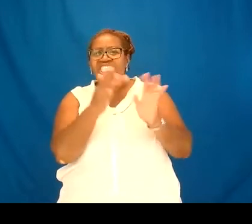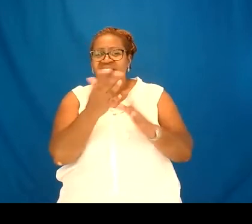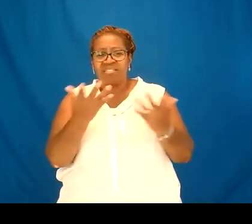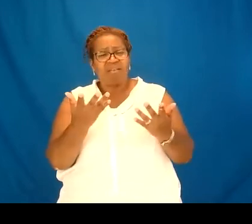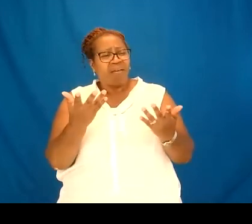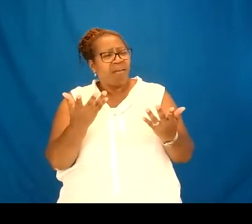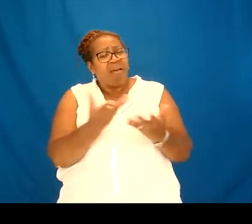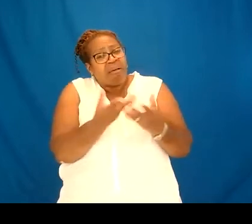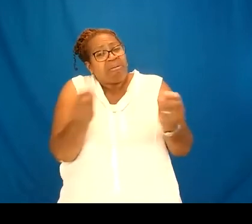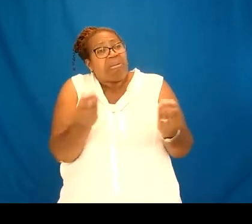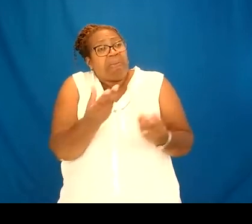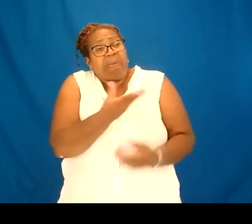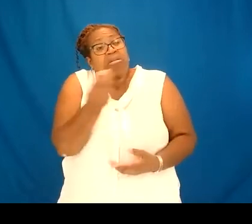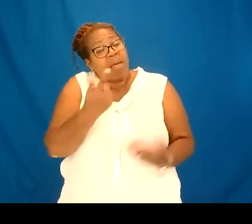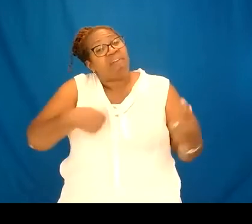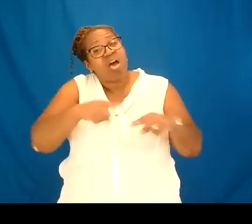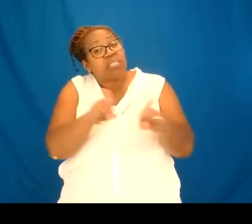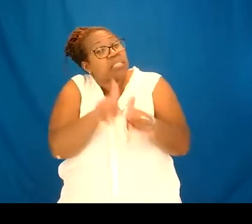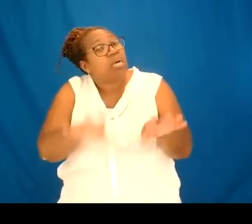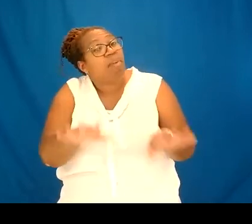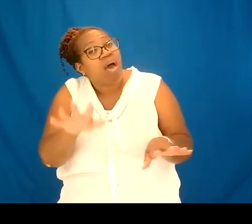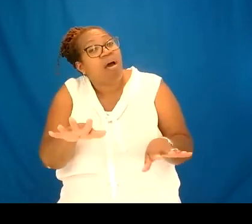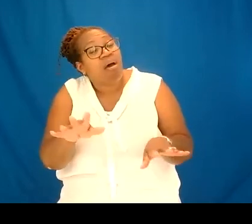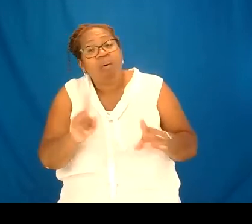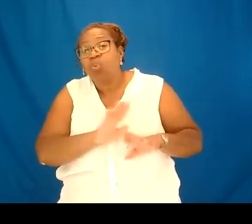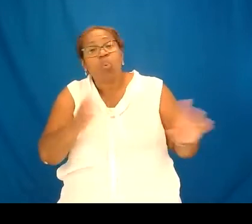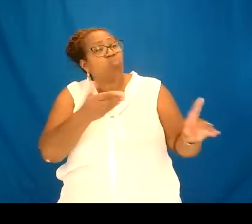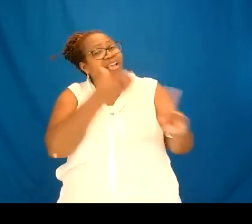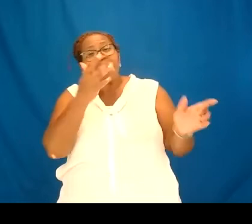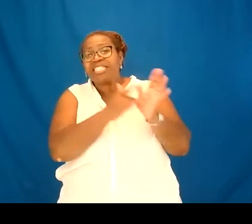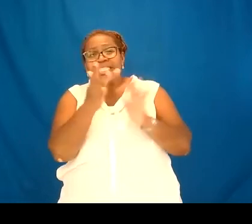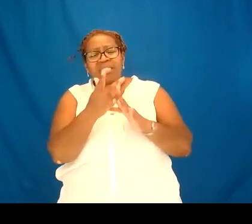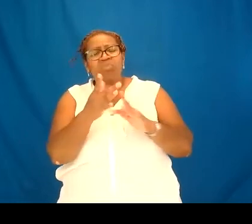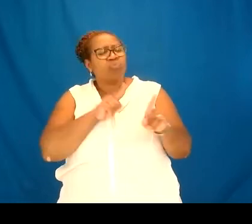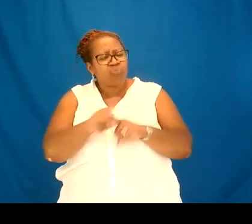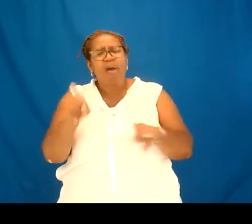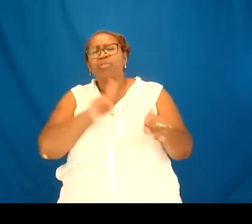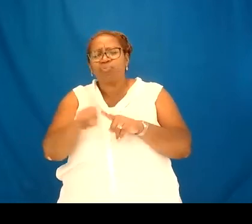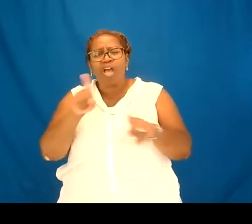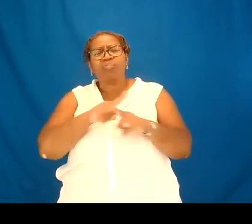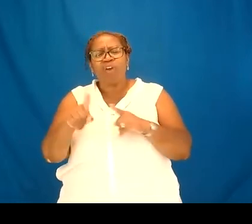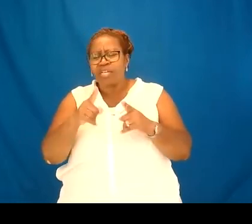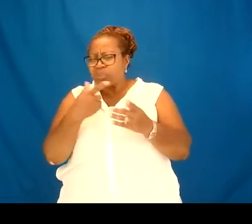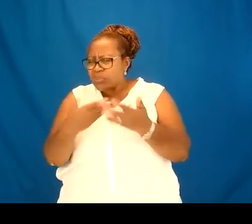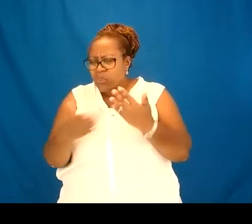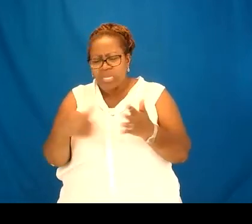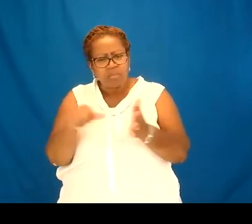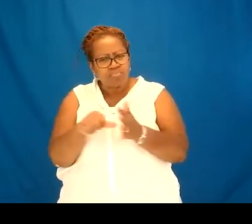and we try many things to get us out of the struggle, except the one thing that can truly set us